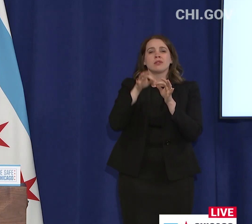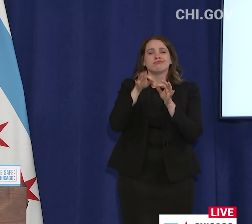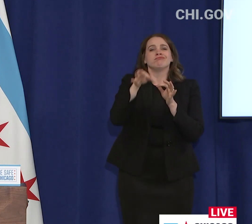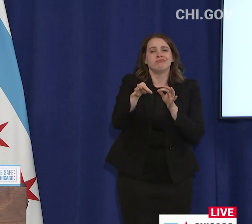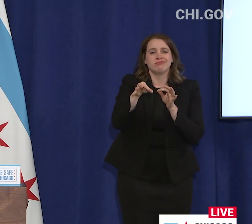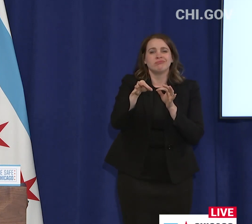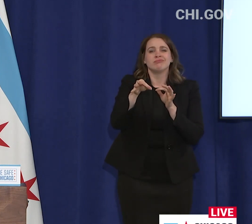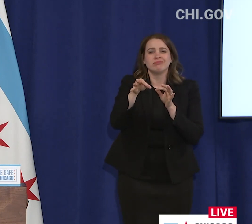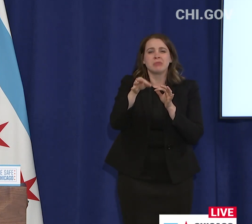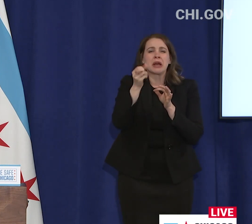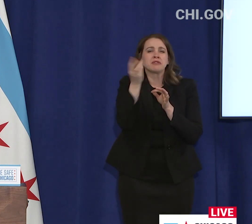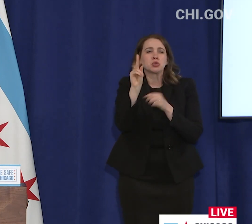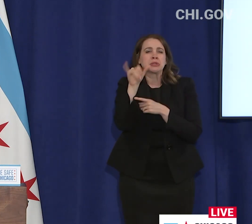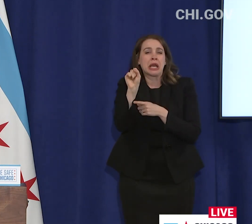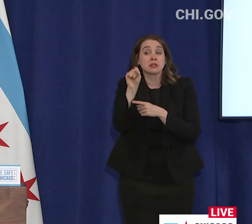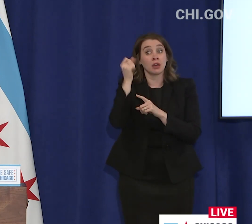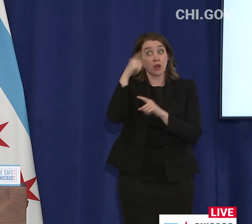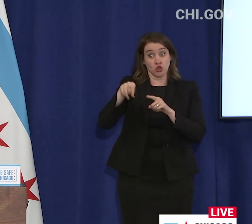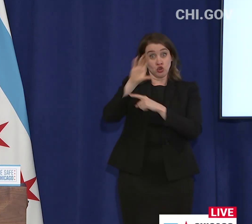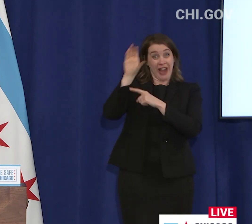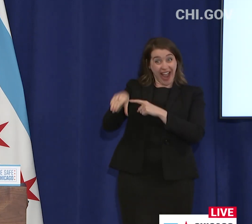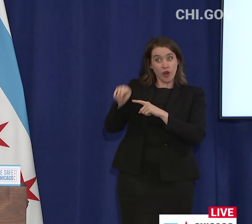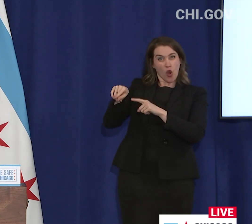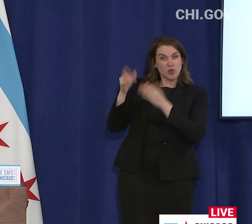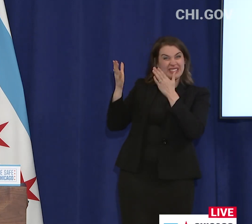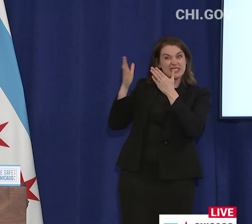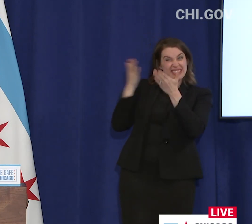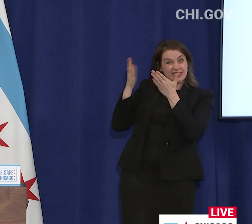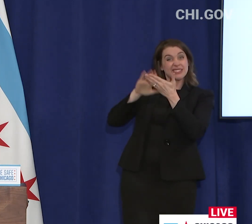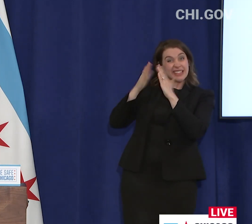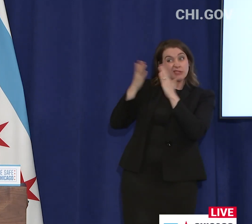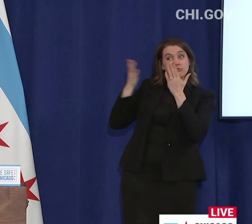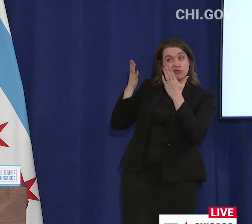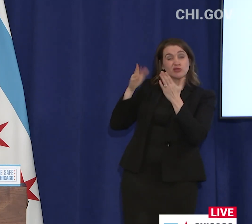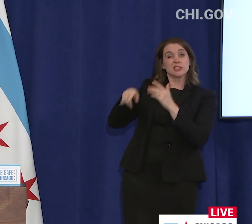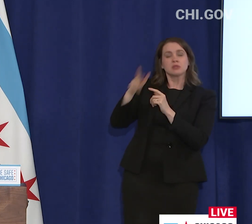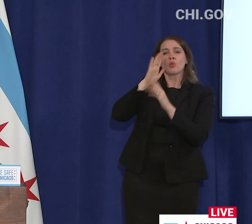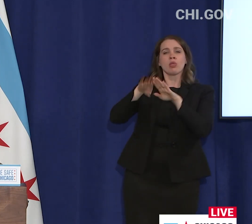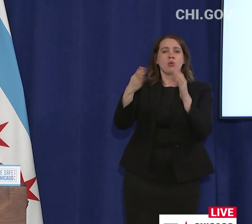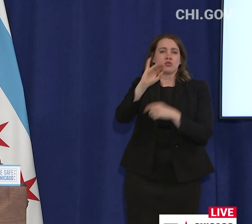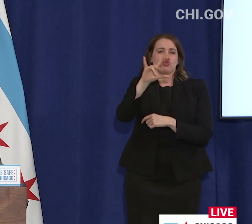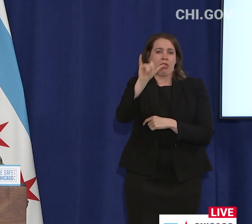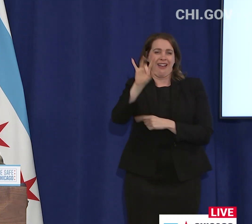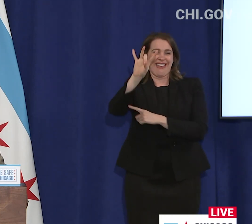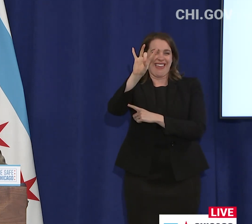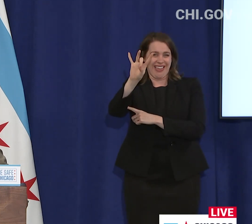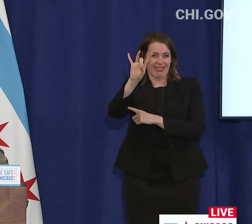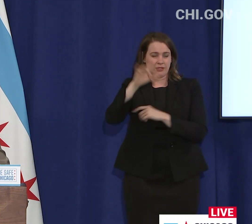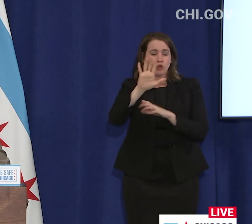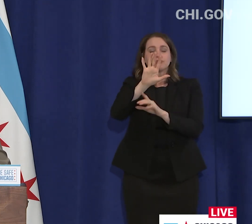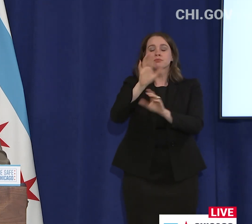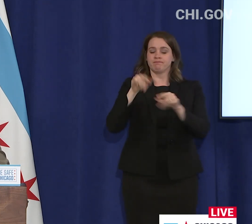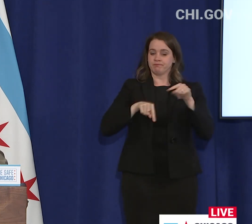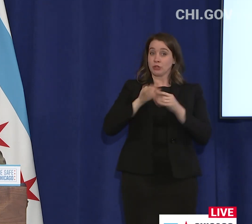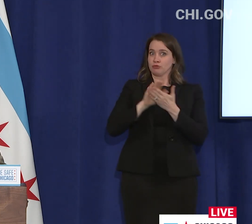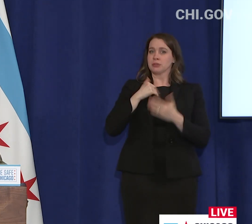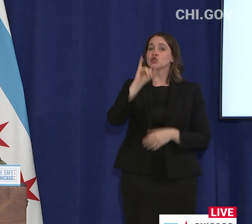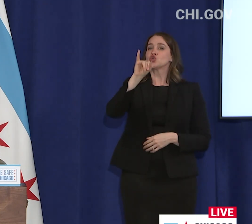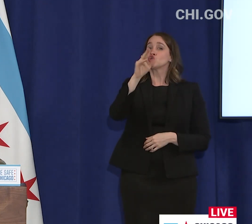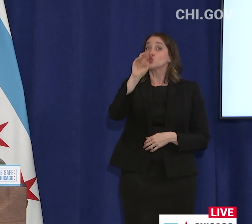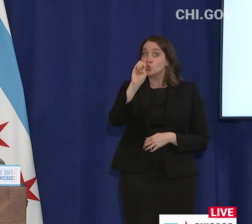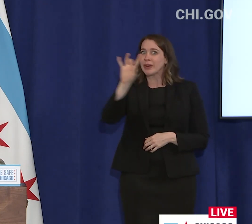will reopen on June 8th. So for all you parents listening, that means our kids can start